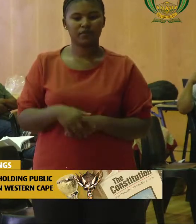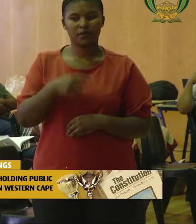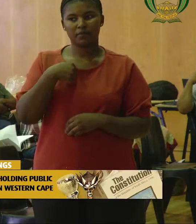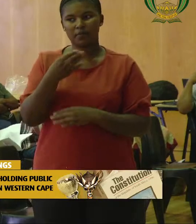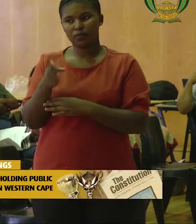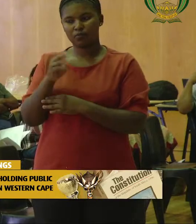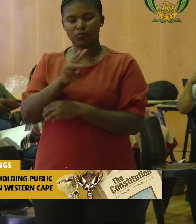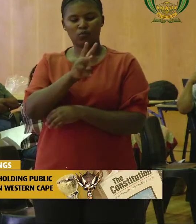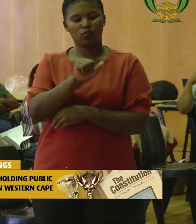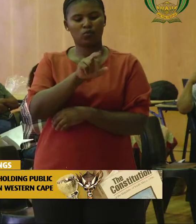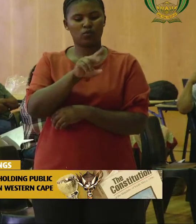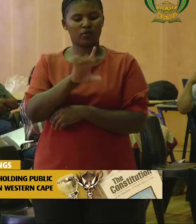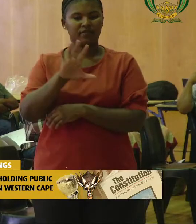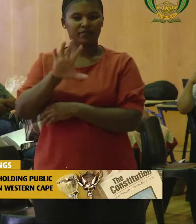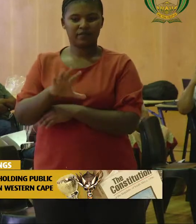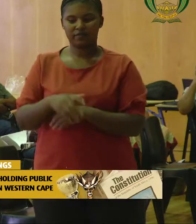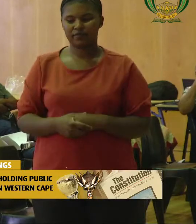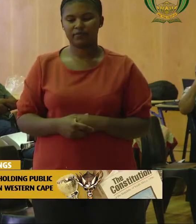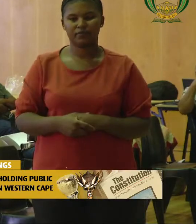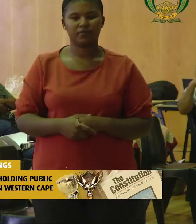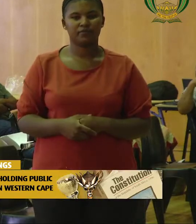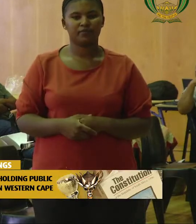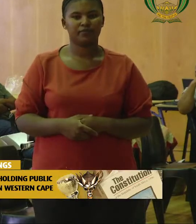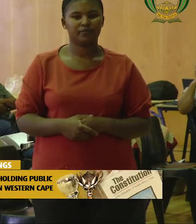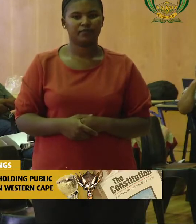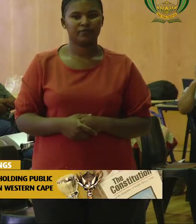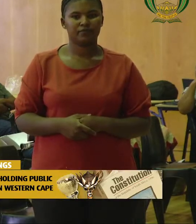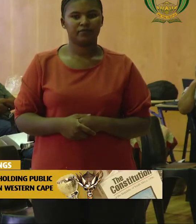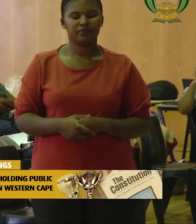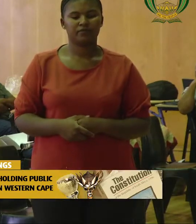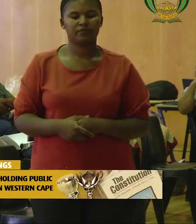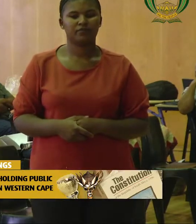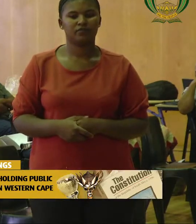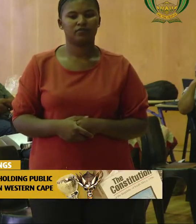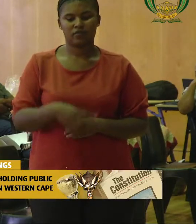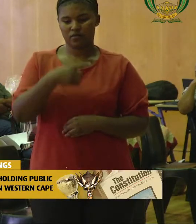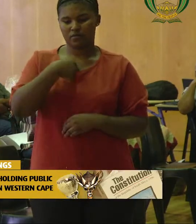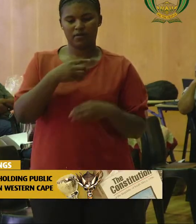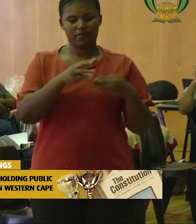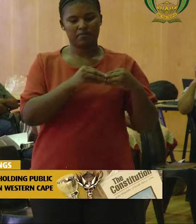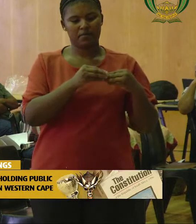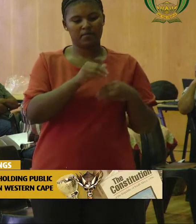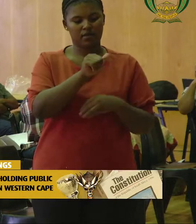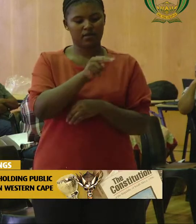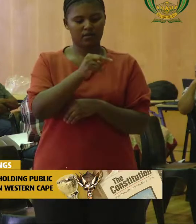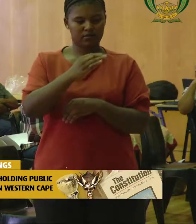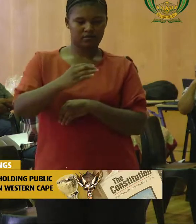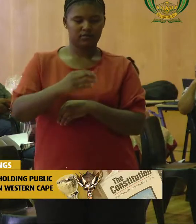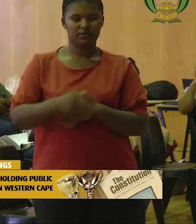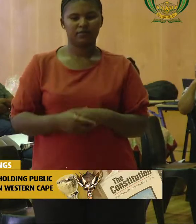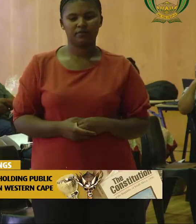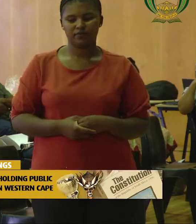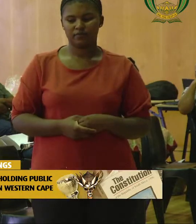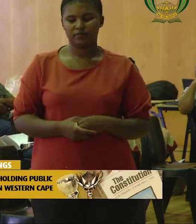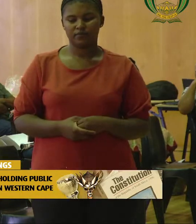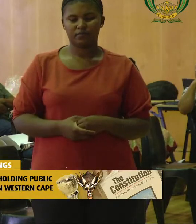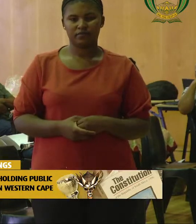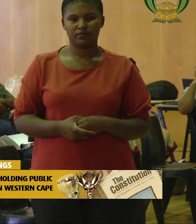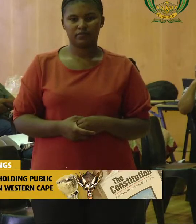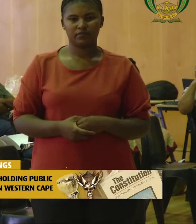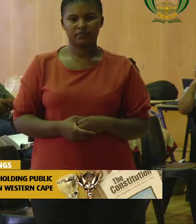in Ward 5, and I'm a member of the ANC. Now,